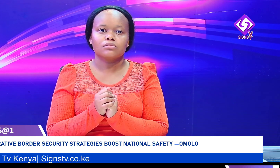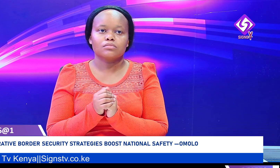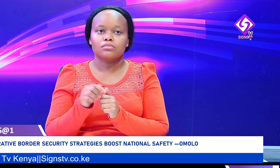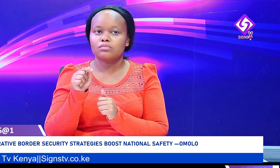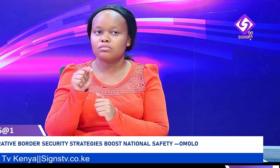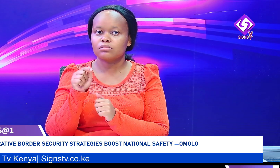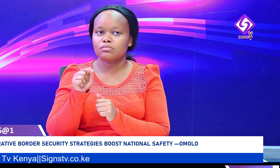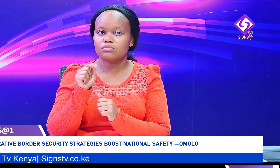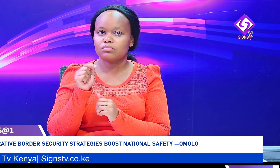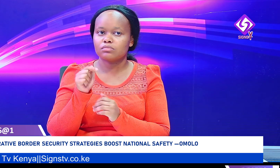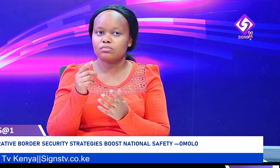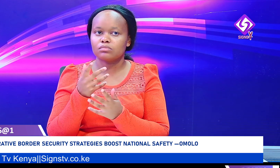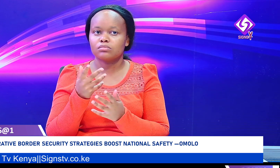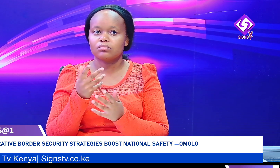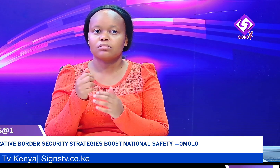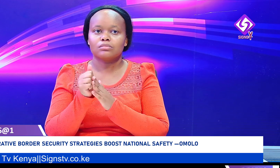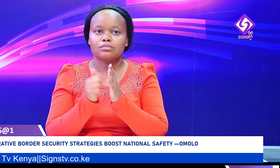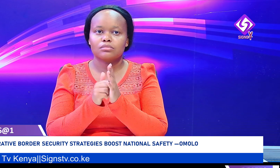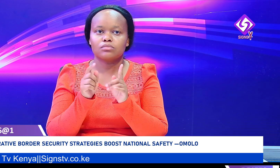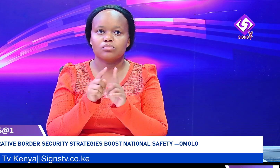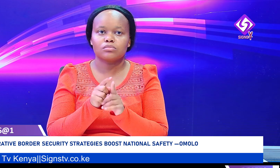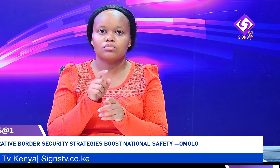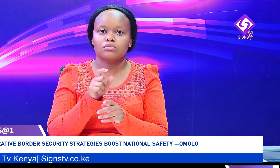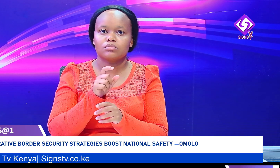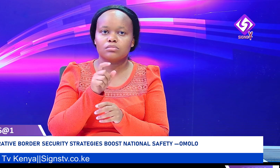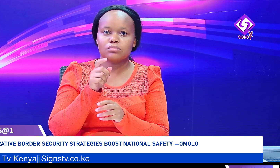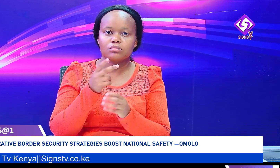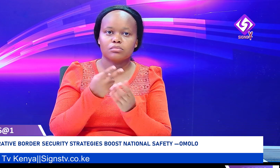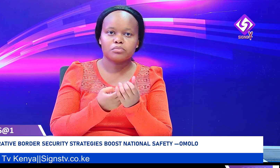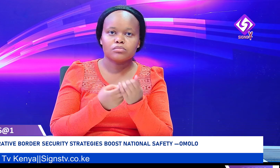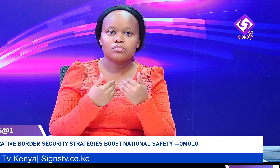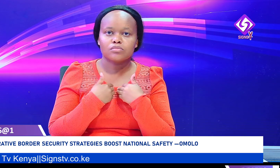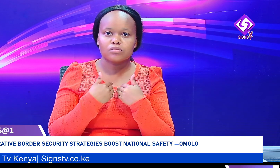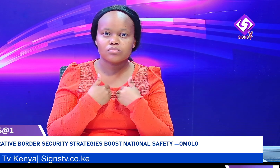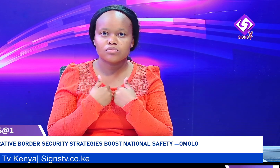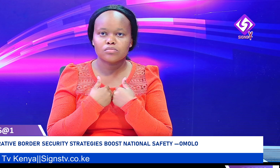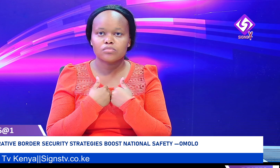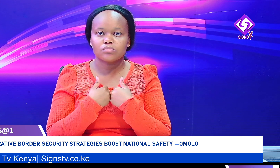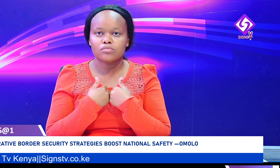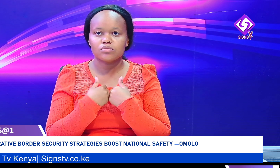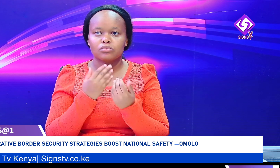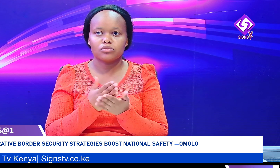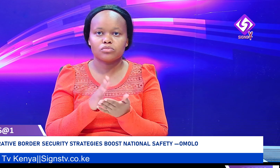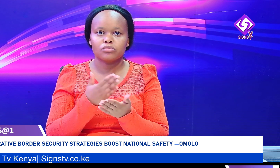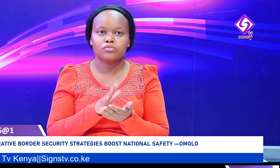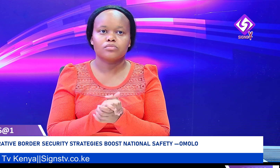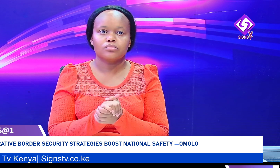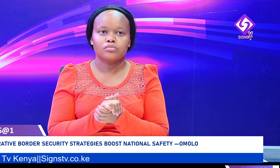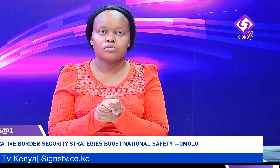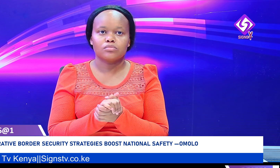close coordination among security agencies and regional partners has enhanced intelligence